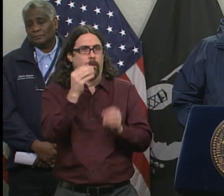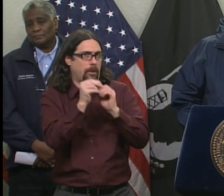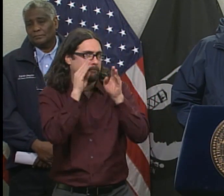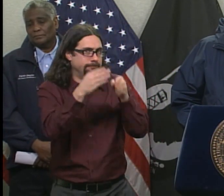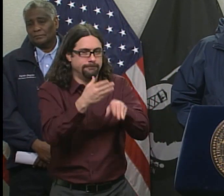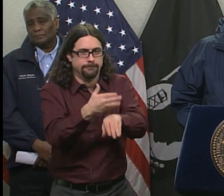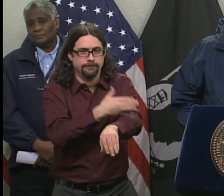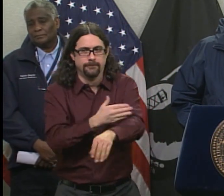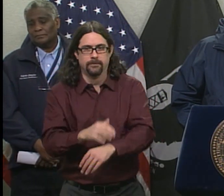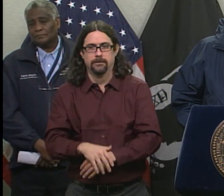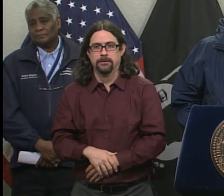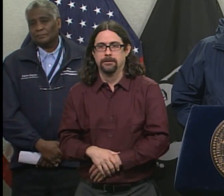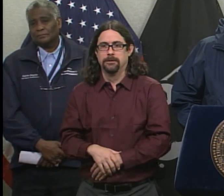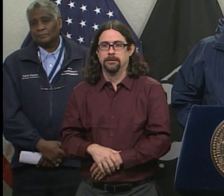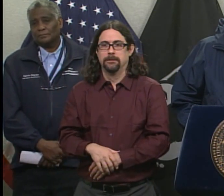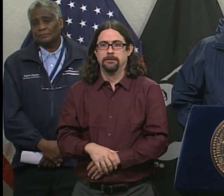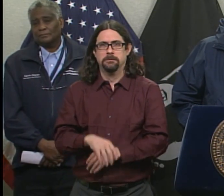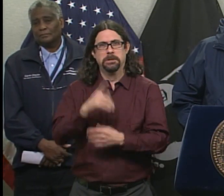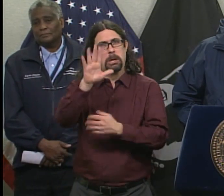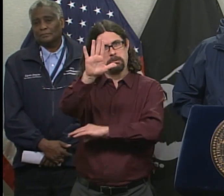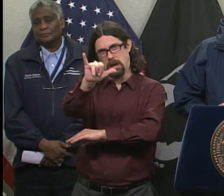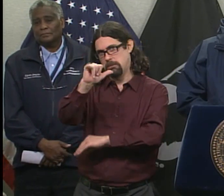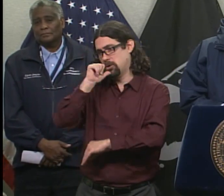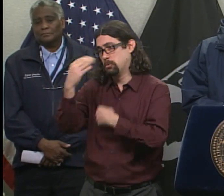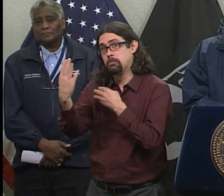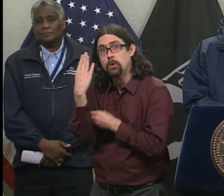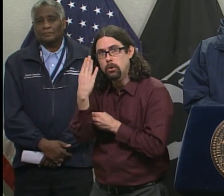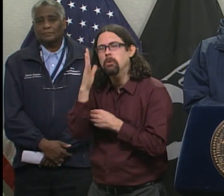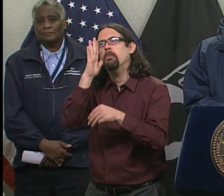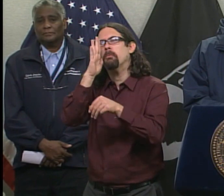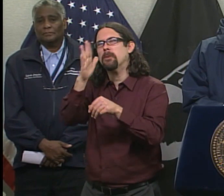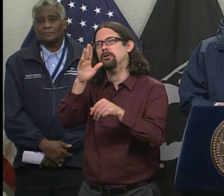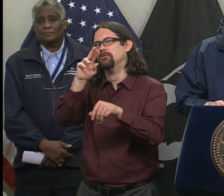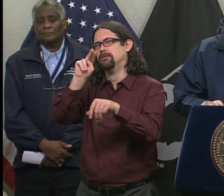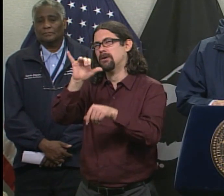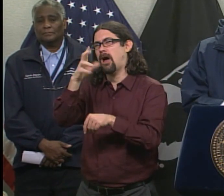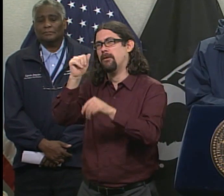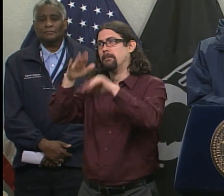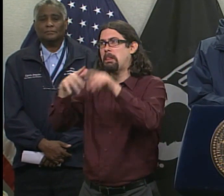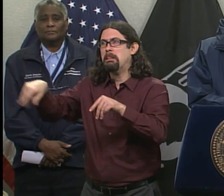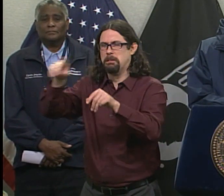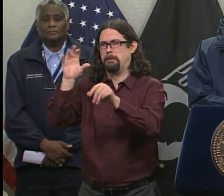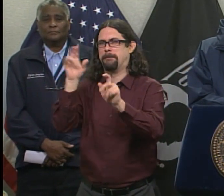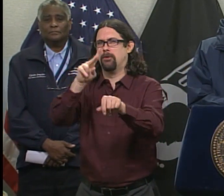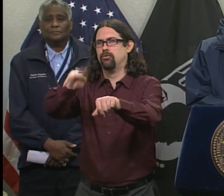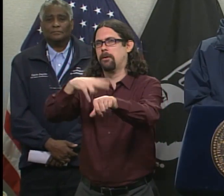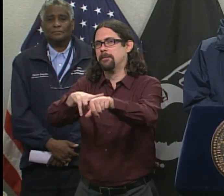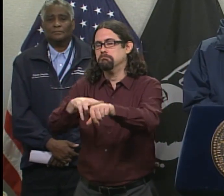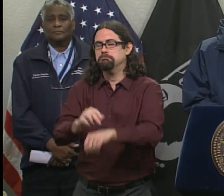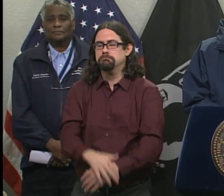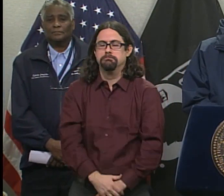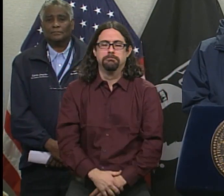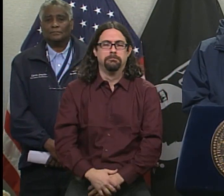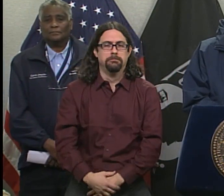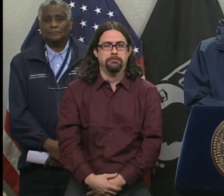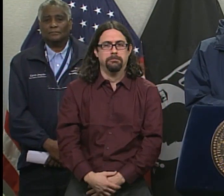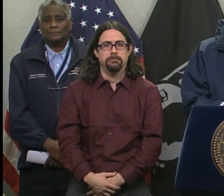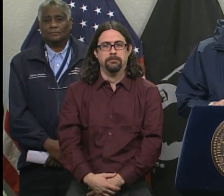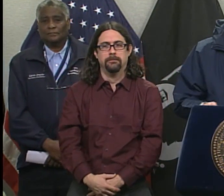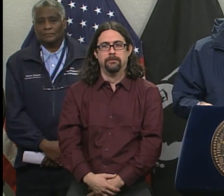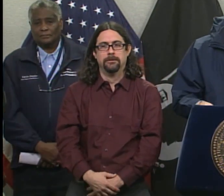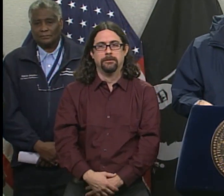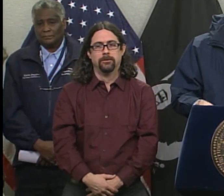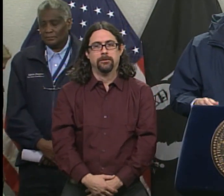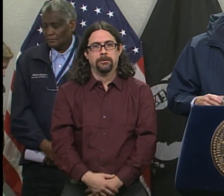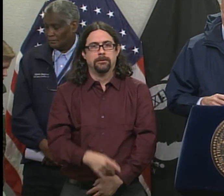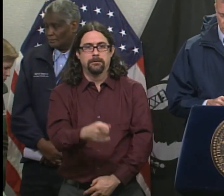about, huge piles of snow having to be moved from whatever area they're piled up in. Where is that snow being